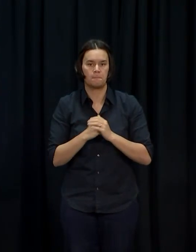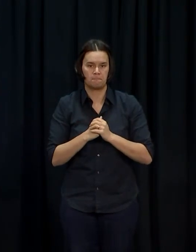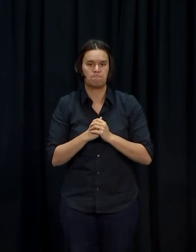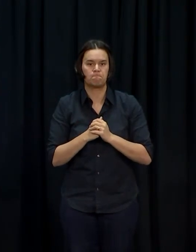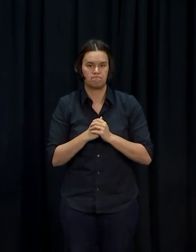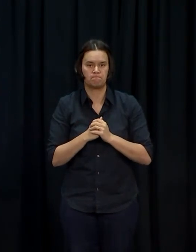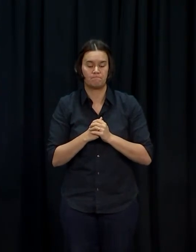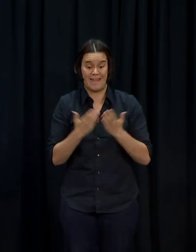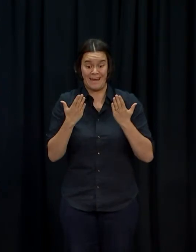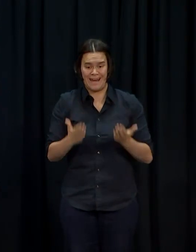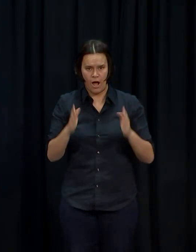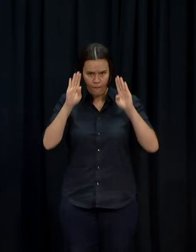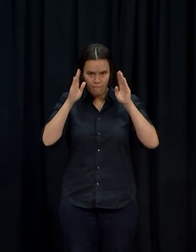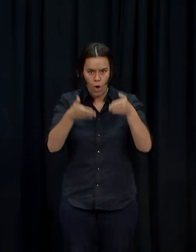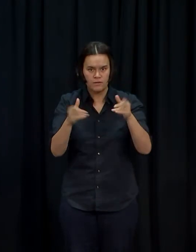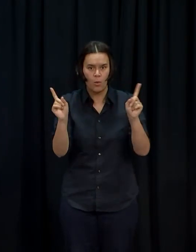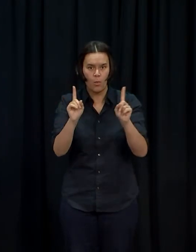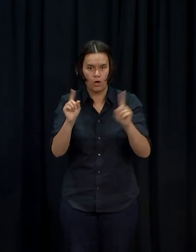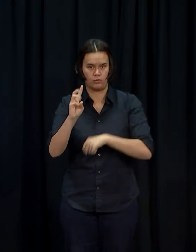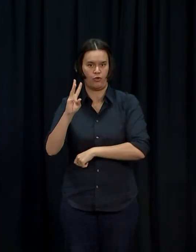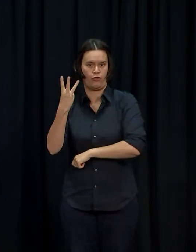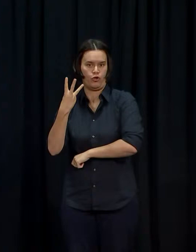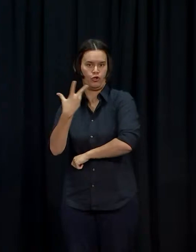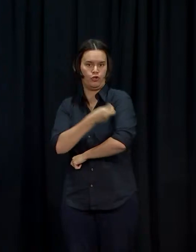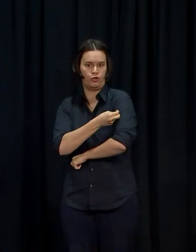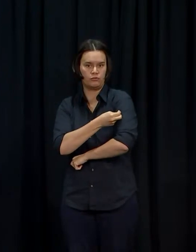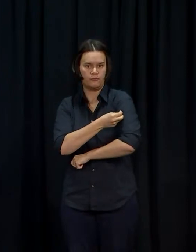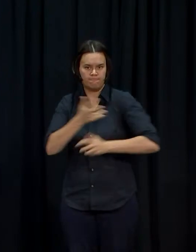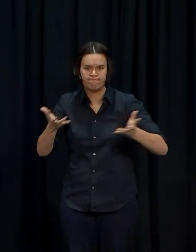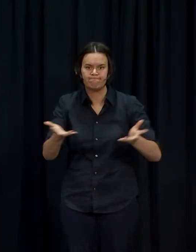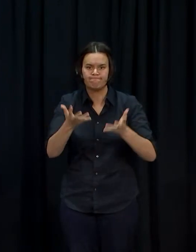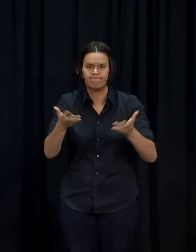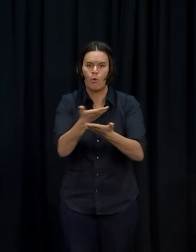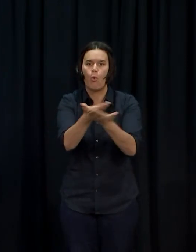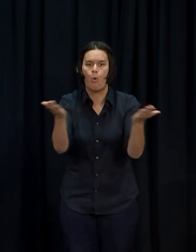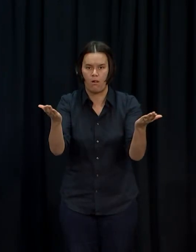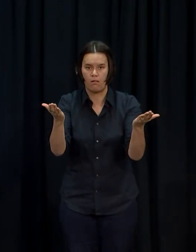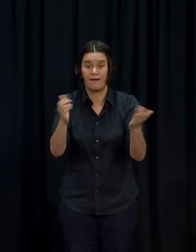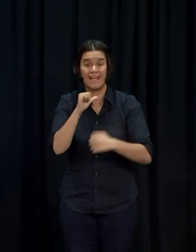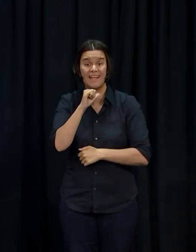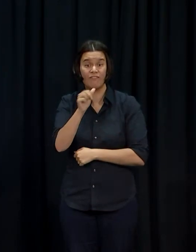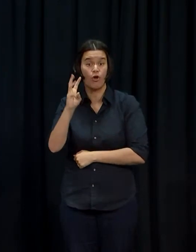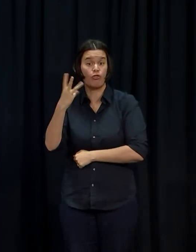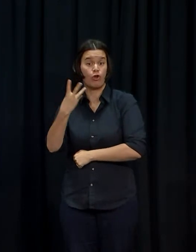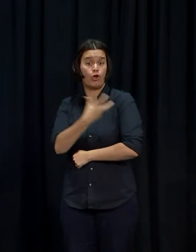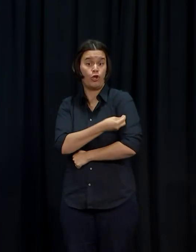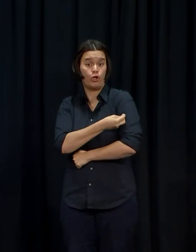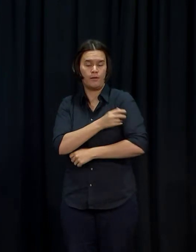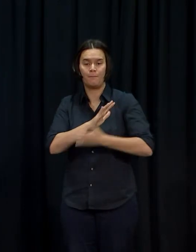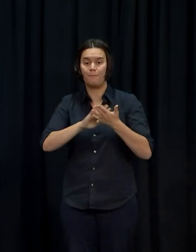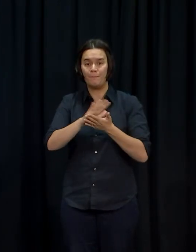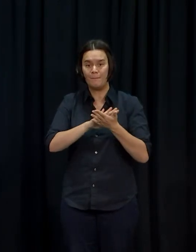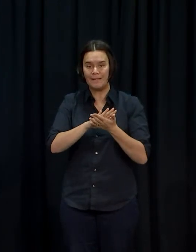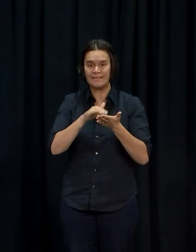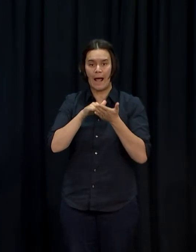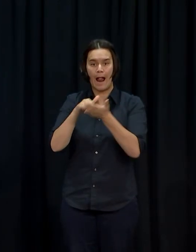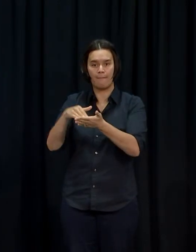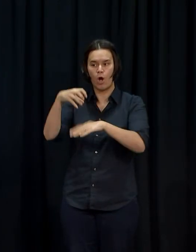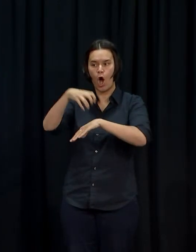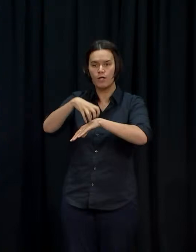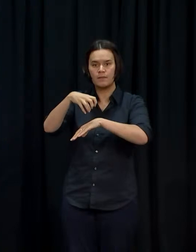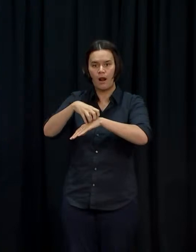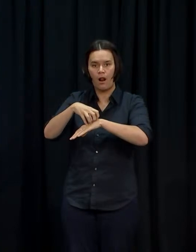people boosted as possible. Getting boosted will play a major role in preventing serious illness and keep pressure off hospitals. If it has